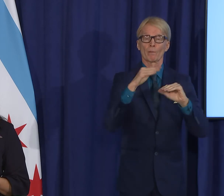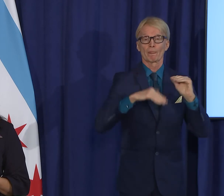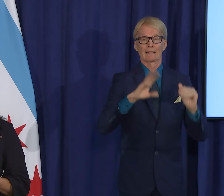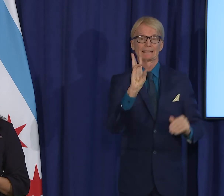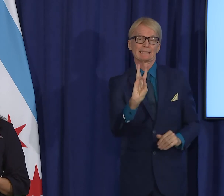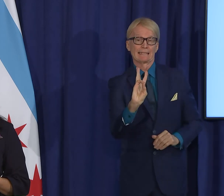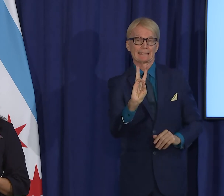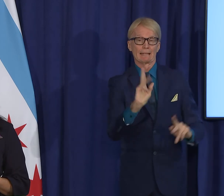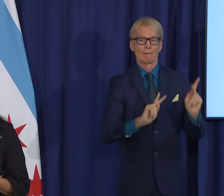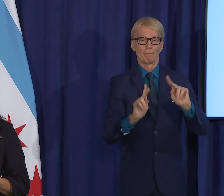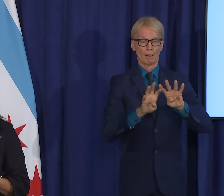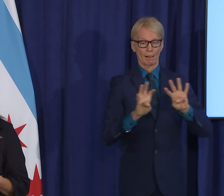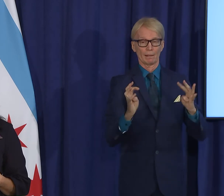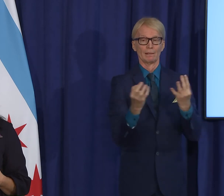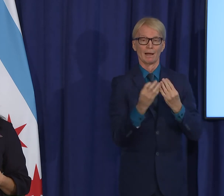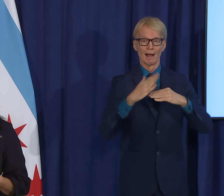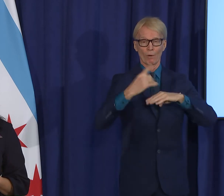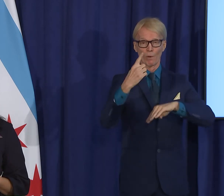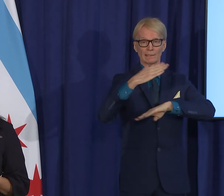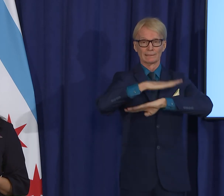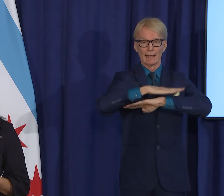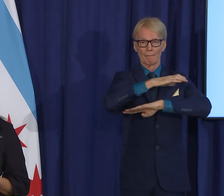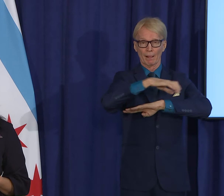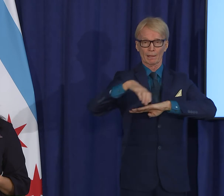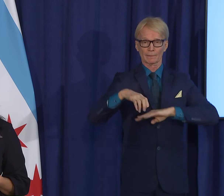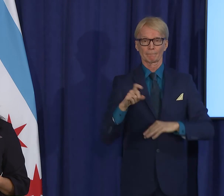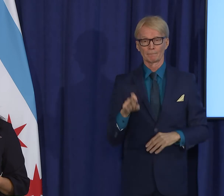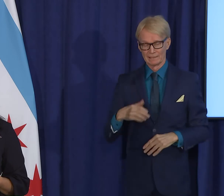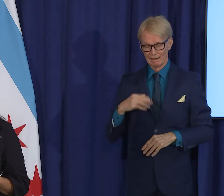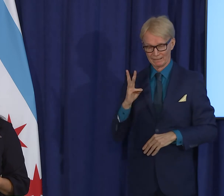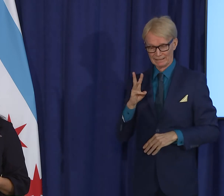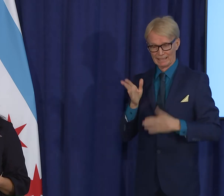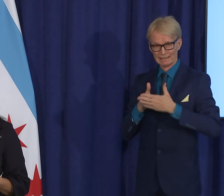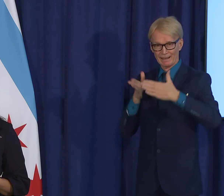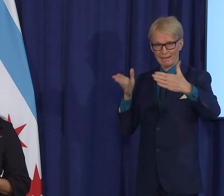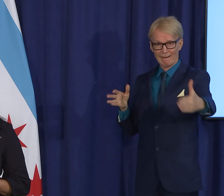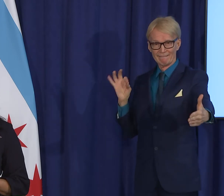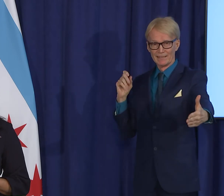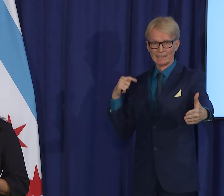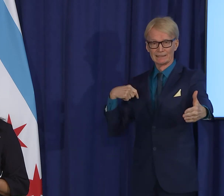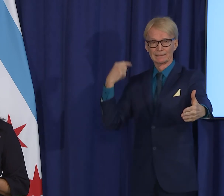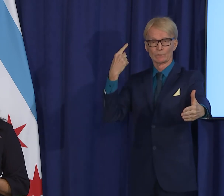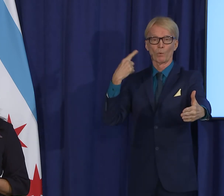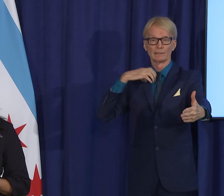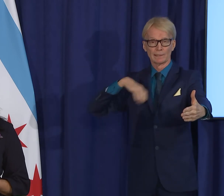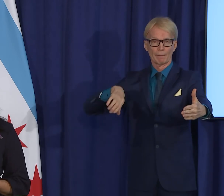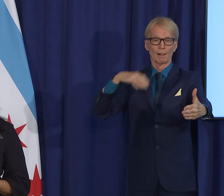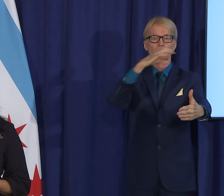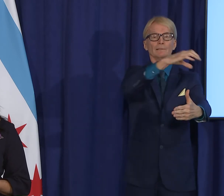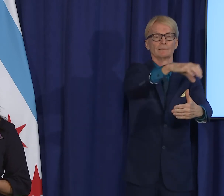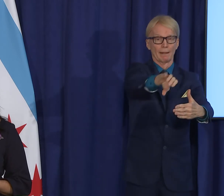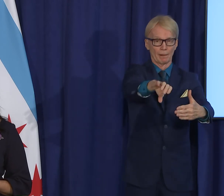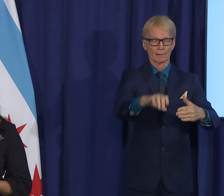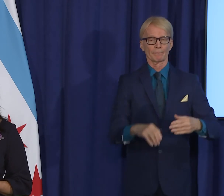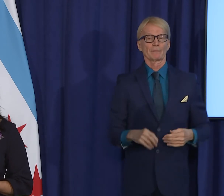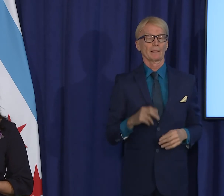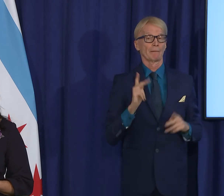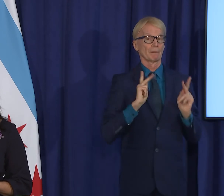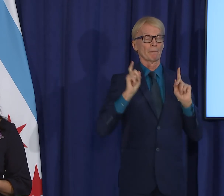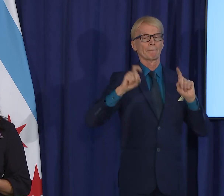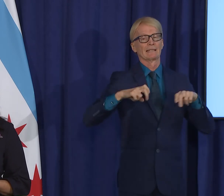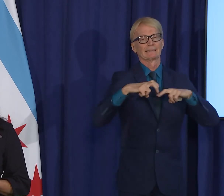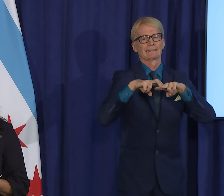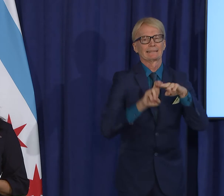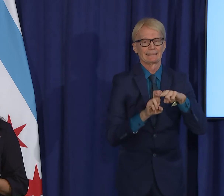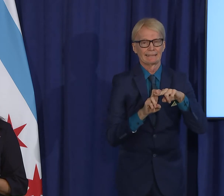per table still remains in place, 6 feet between tables. Patrons must be seated while eating or drinking.